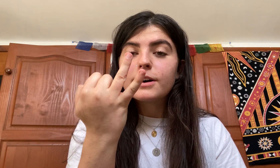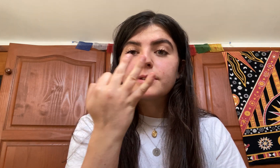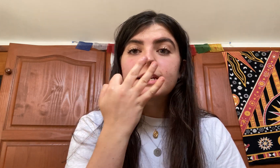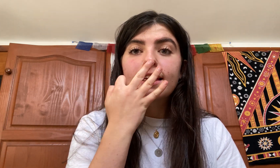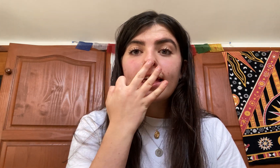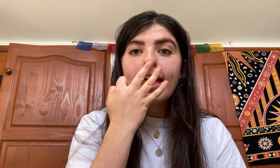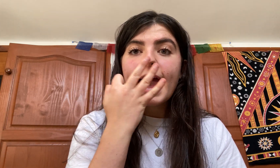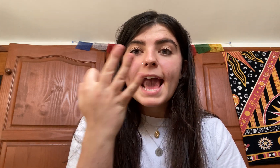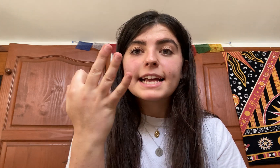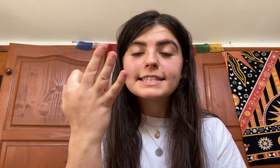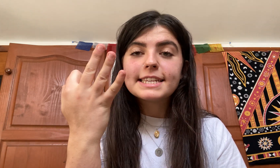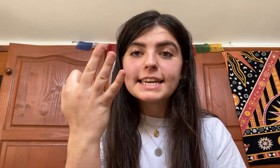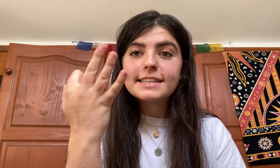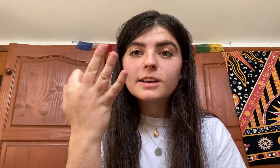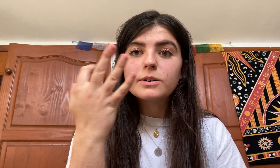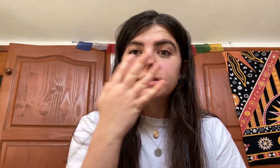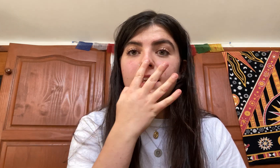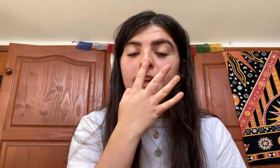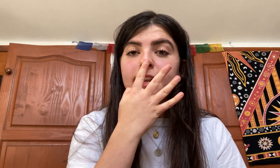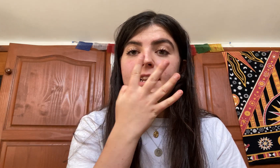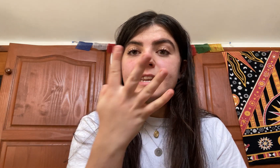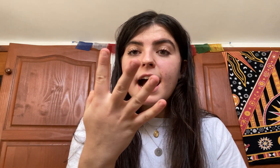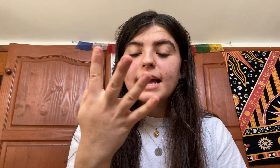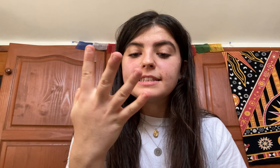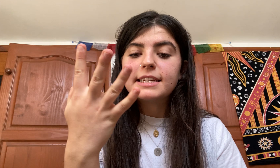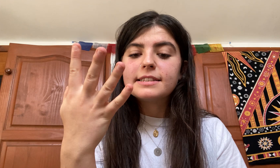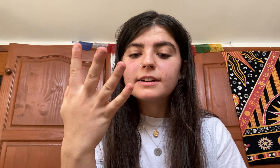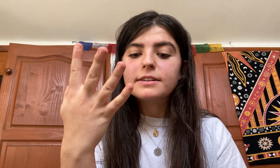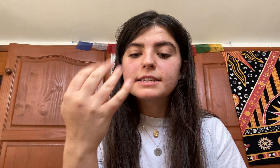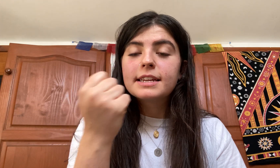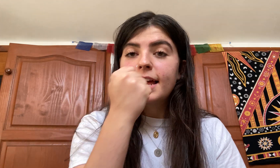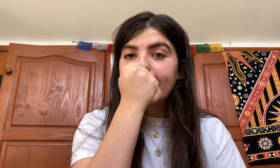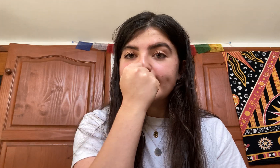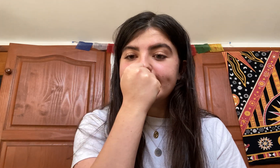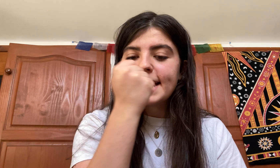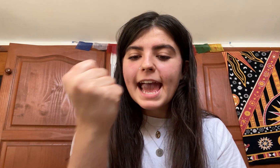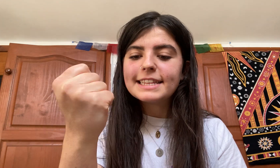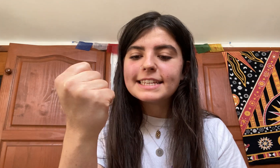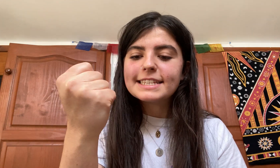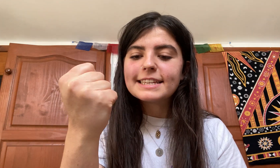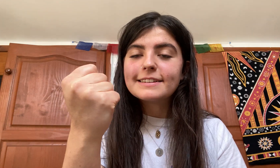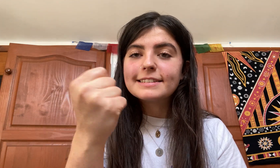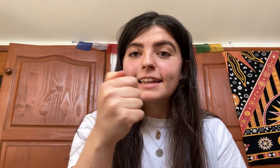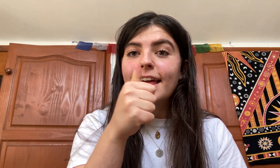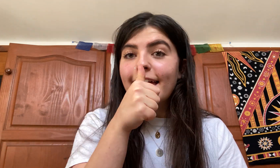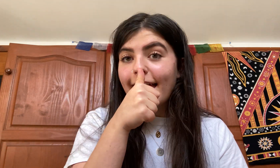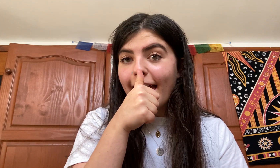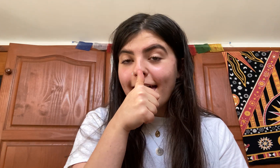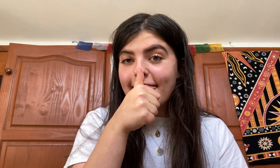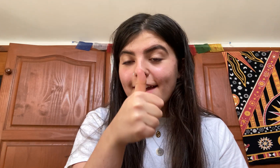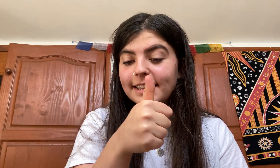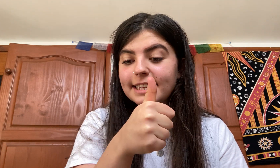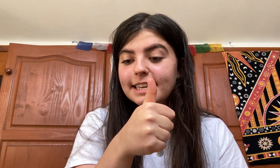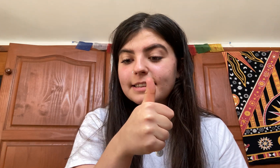old. 8 years old. 9 years old. 10 years old, 11 years